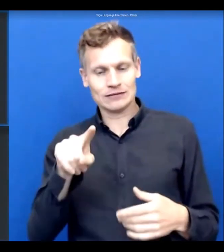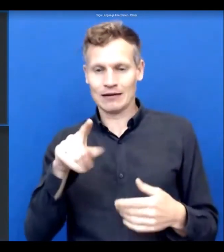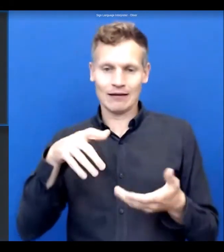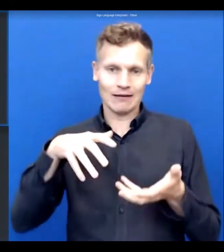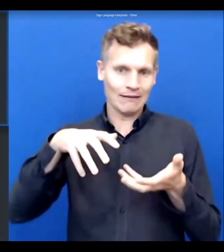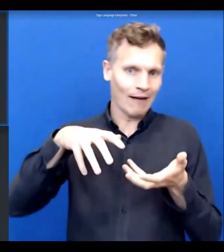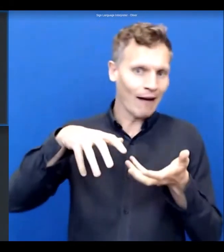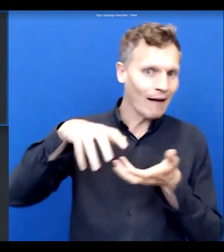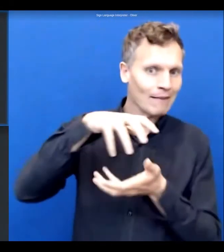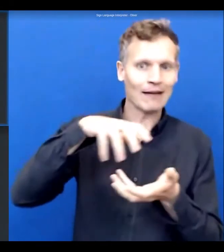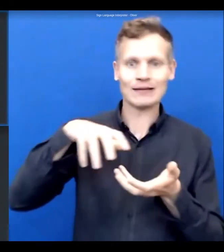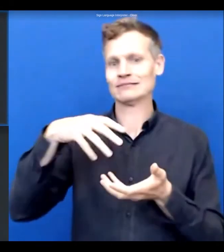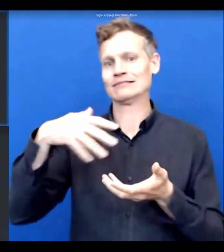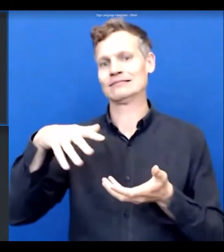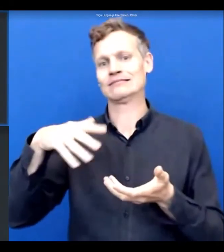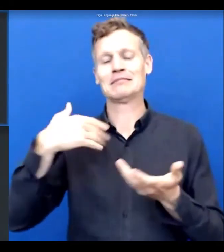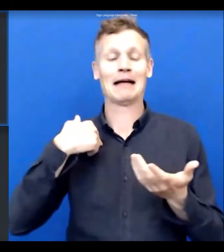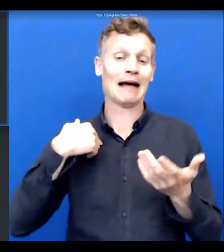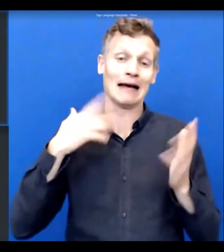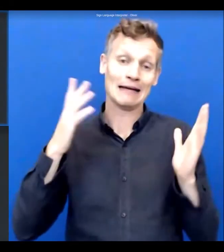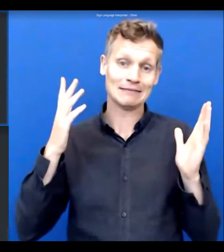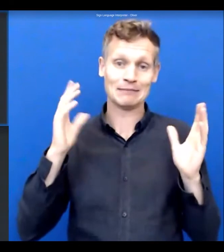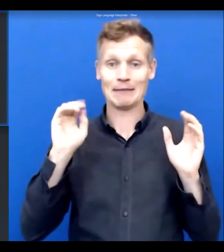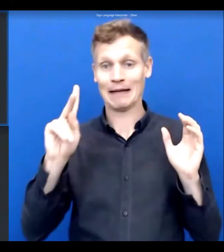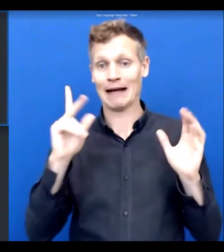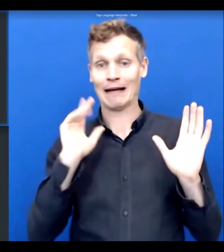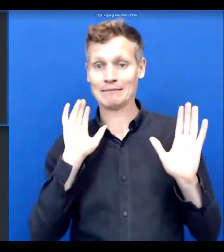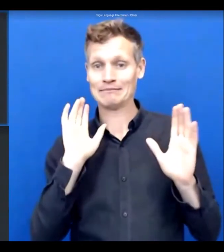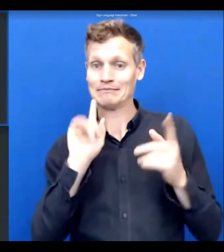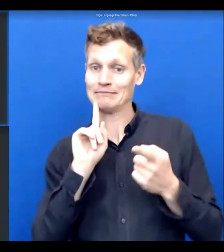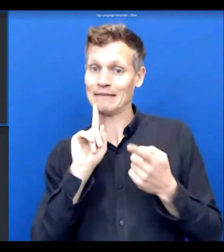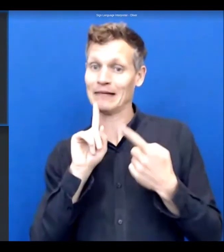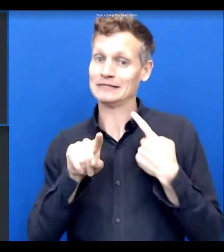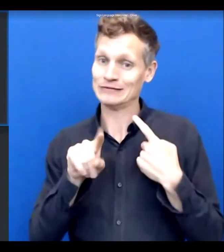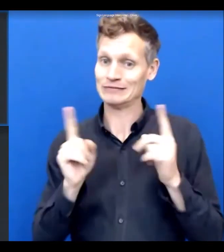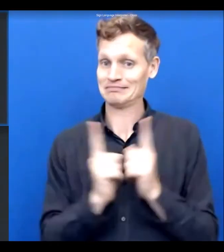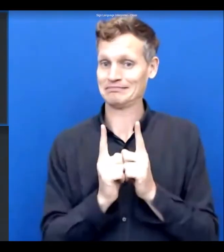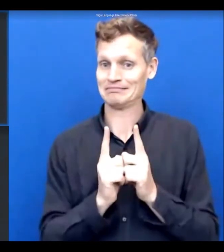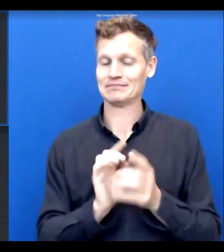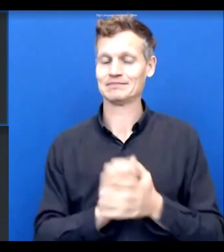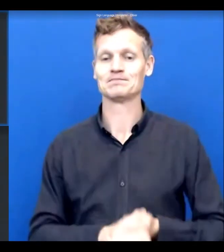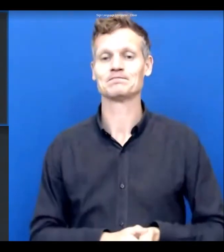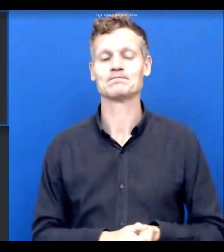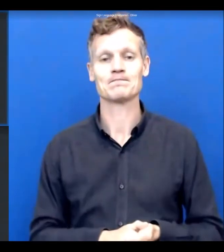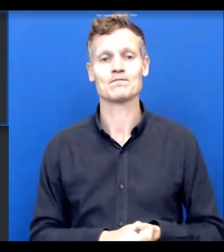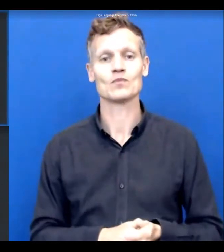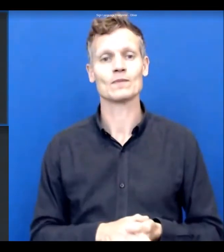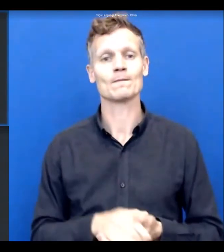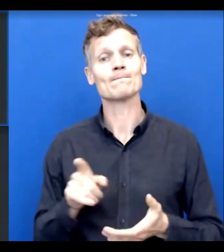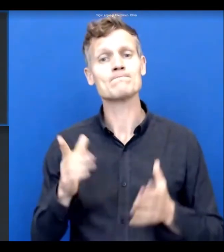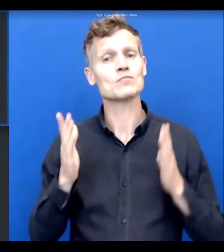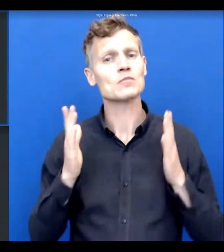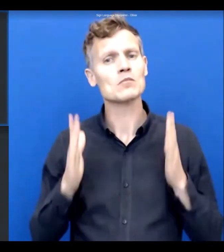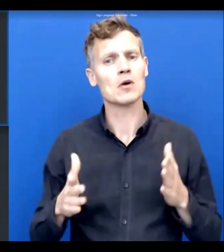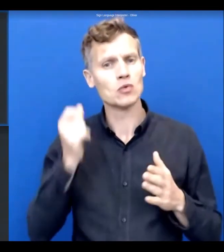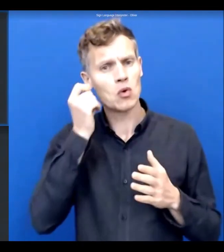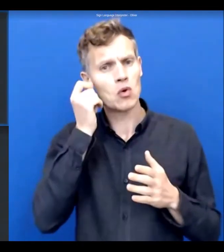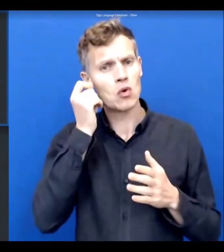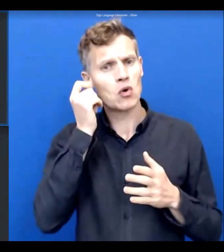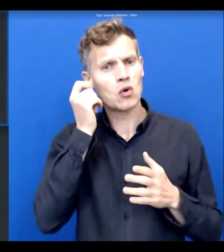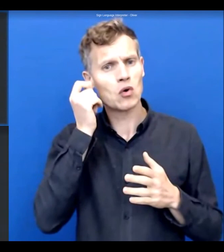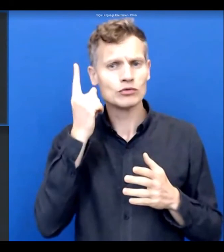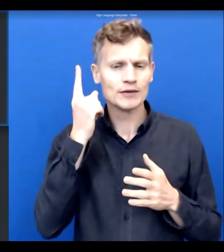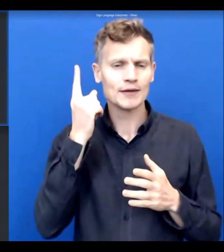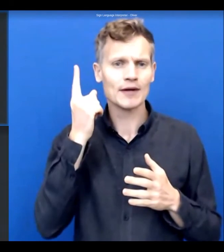briefly. I think that to answer to this question, we have to take into account probably